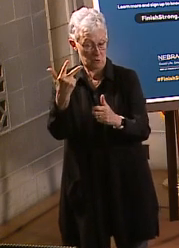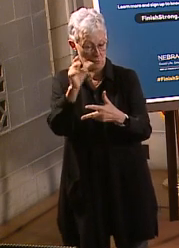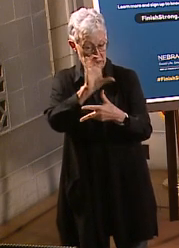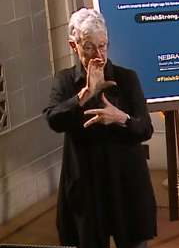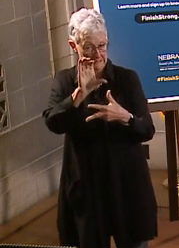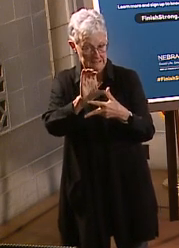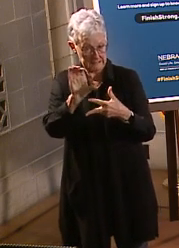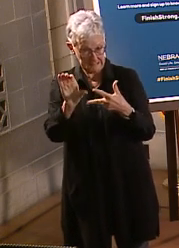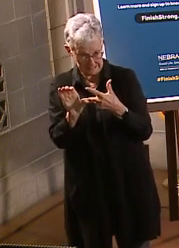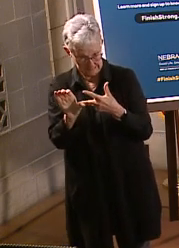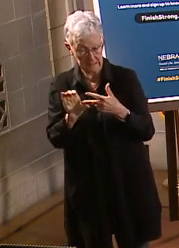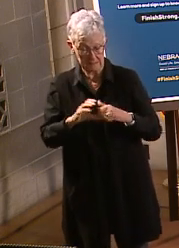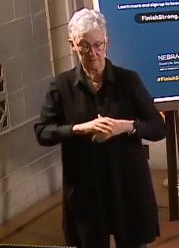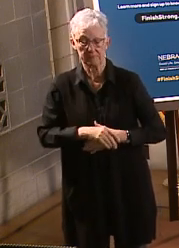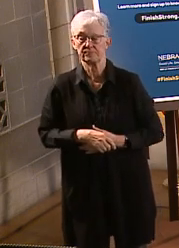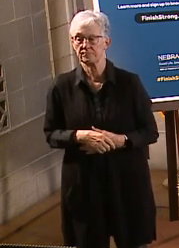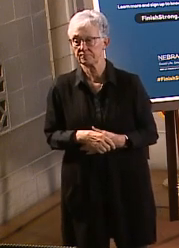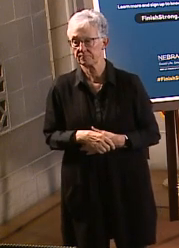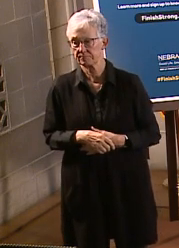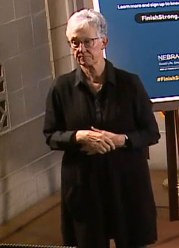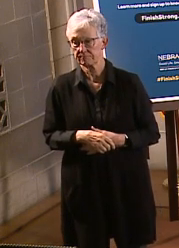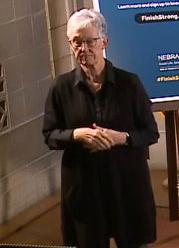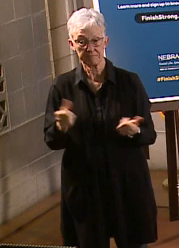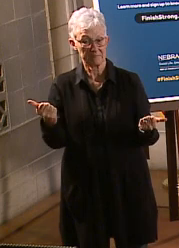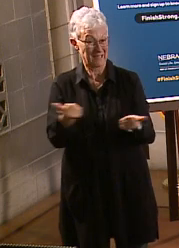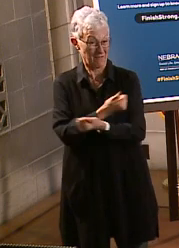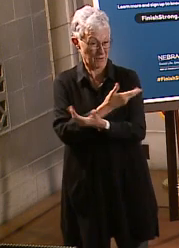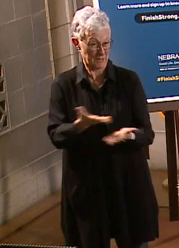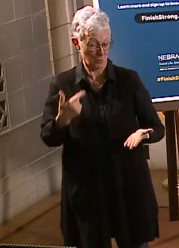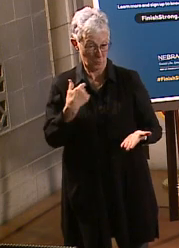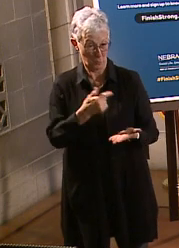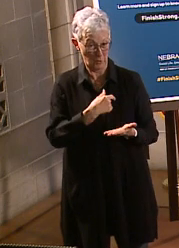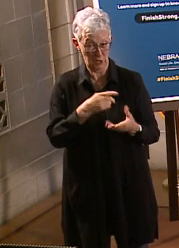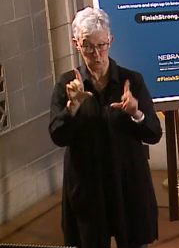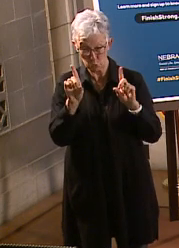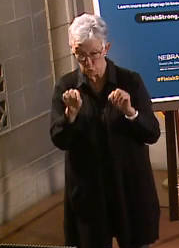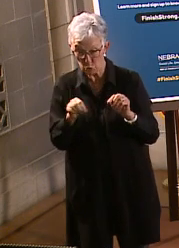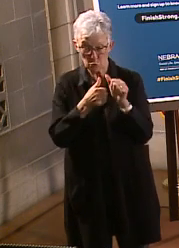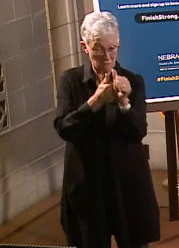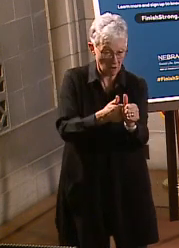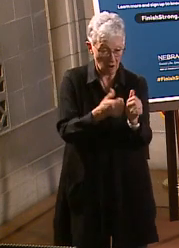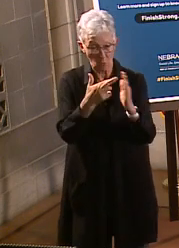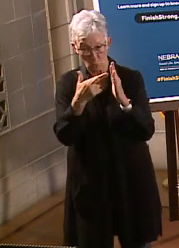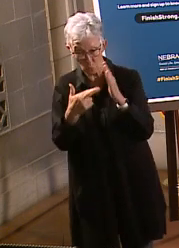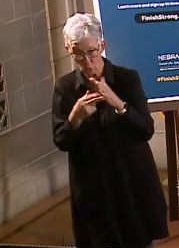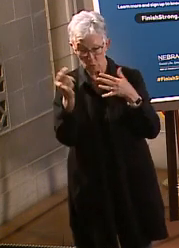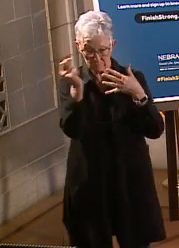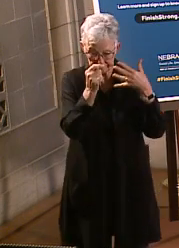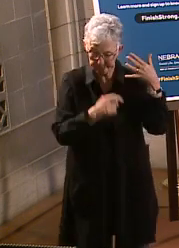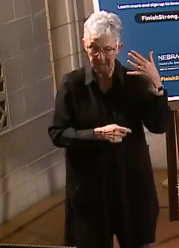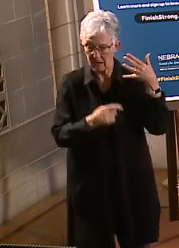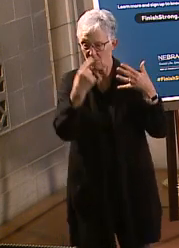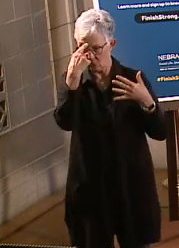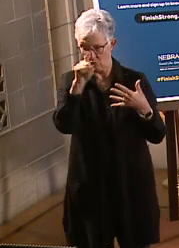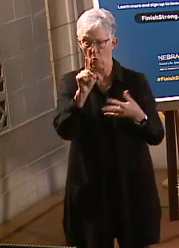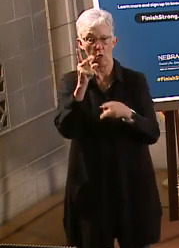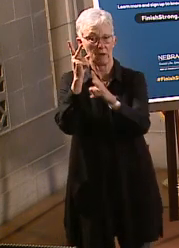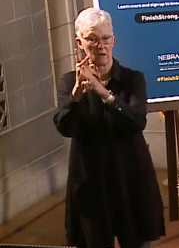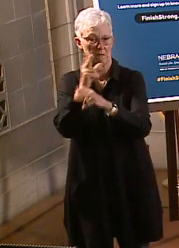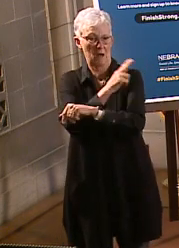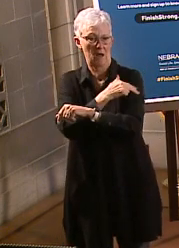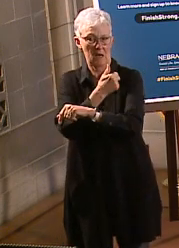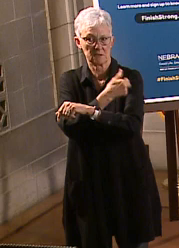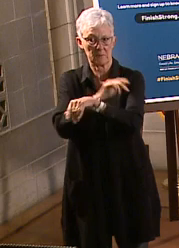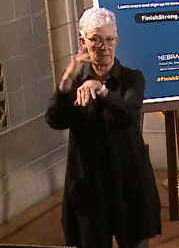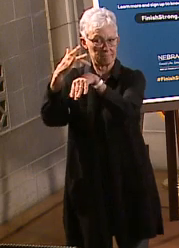virus. Of course, all the things we're doing are to be able to make sure that we provide that hospital bed, that ICU bed, or that ventilator to